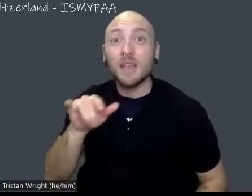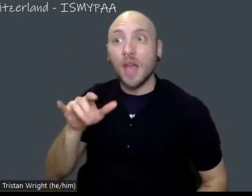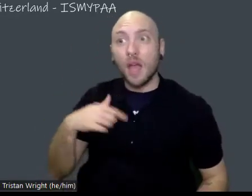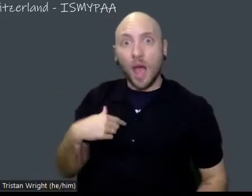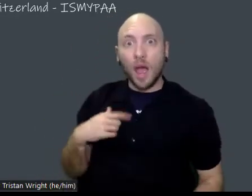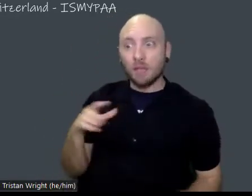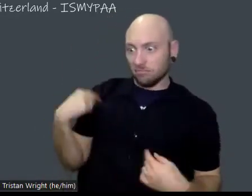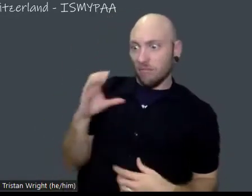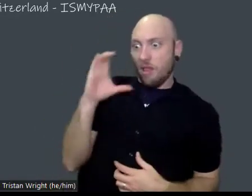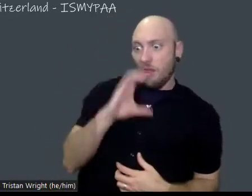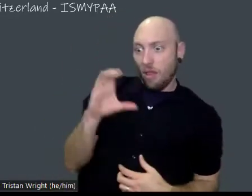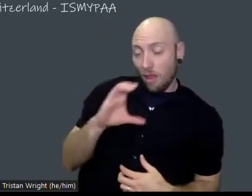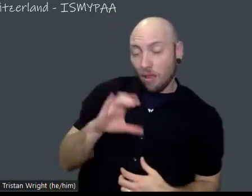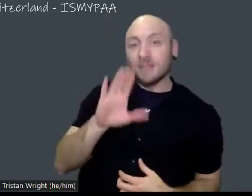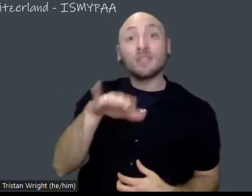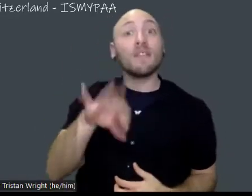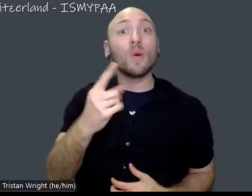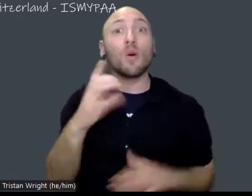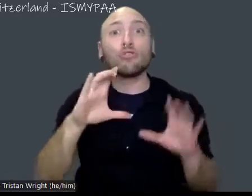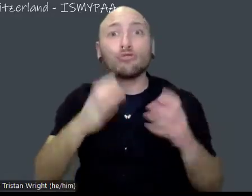was one of these groups that made